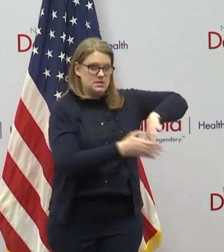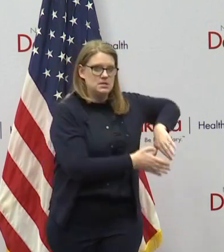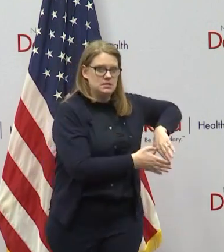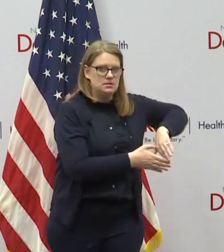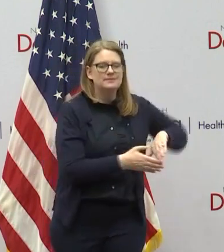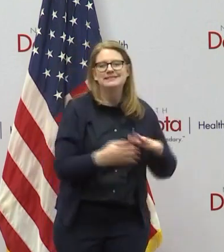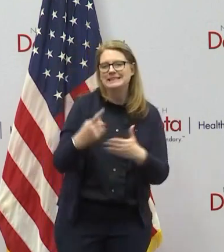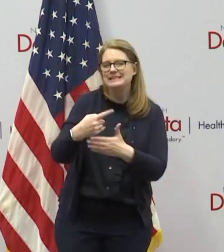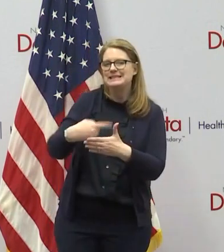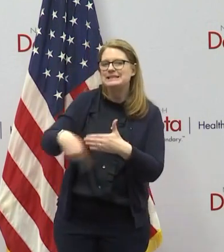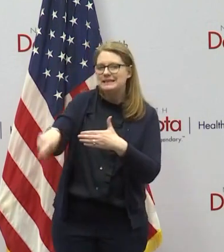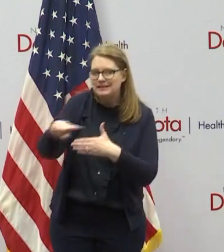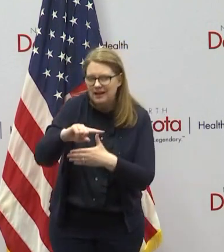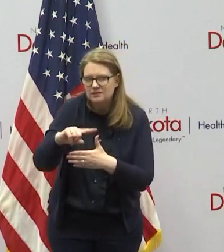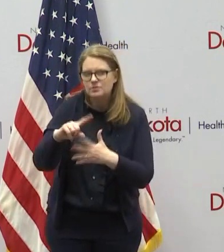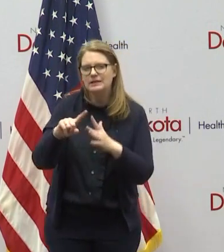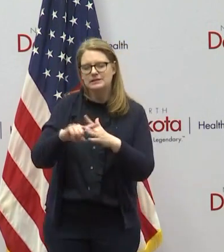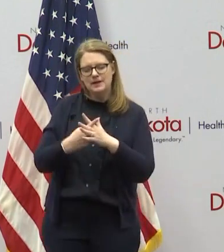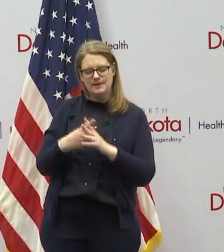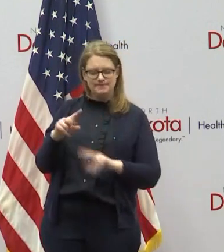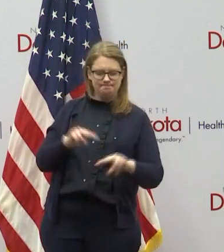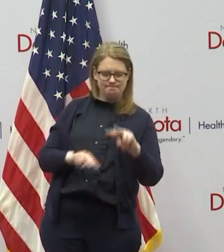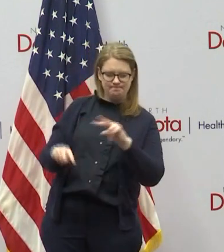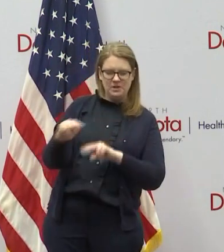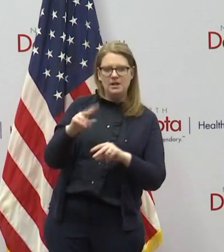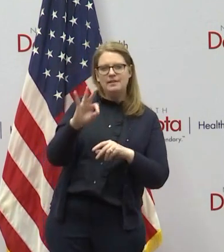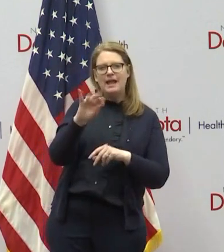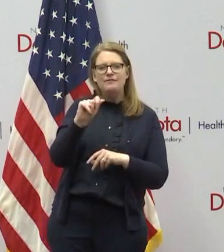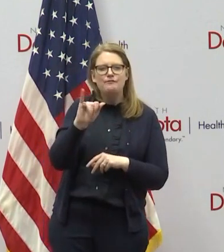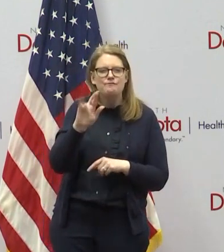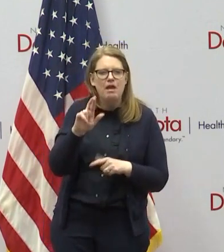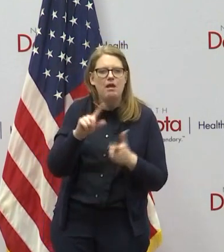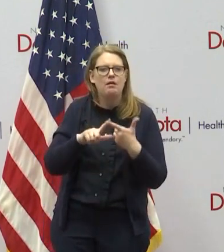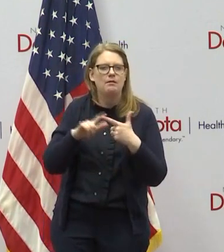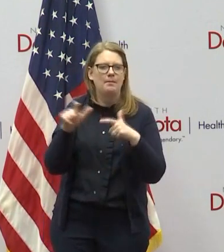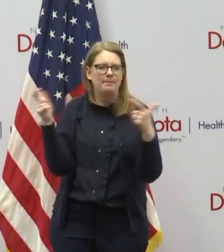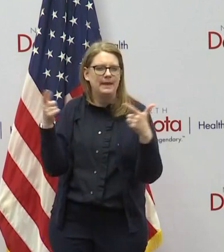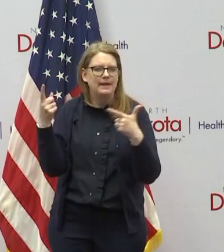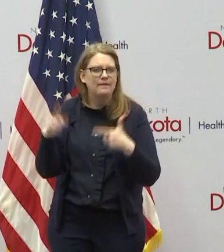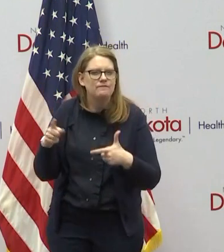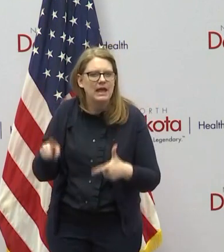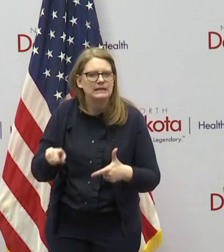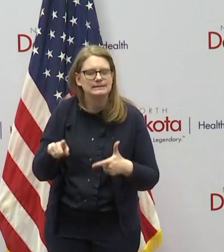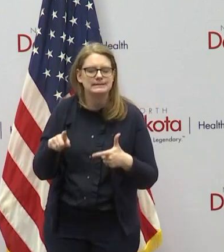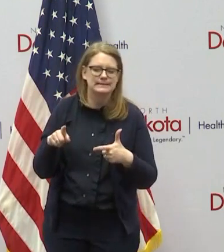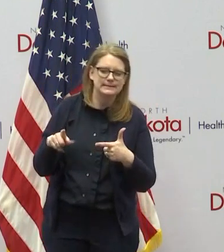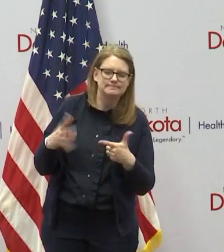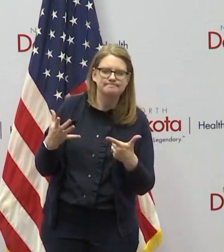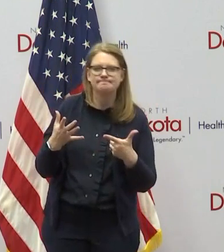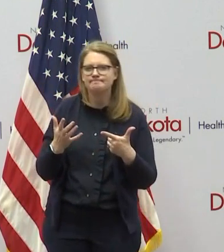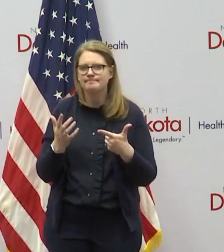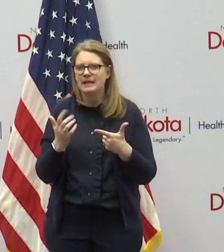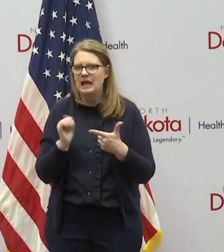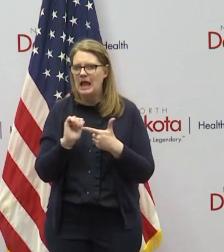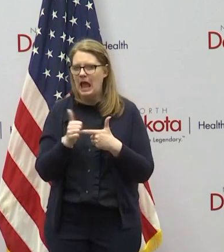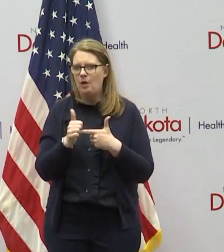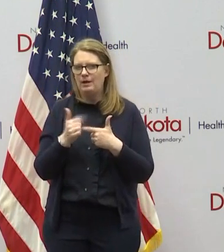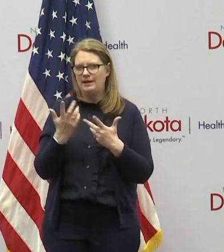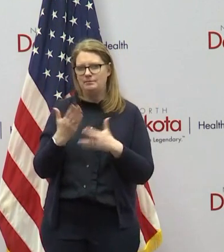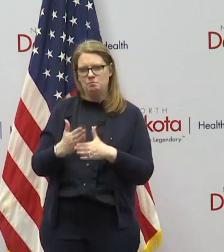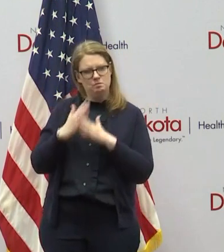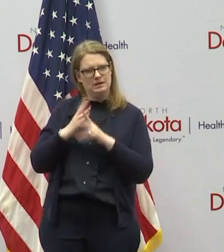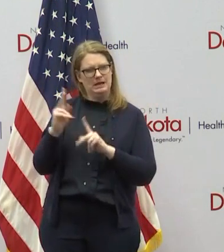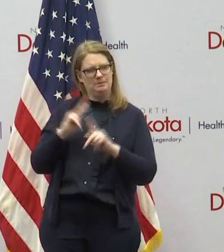start looking at fairs, large events, and other best practices that might accompany those.